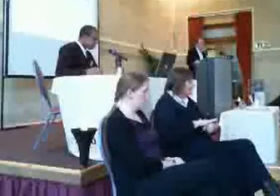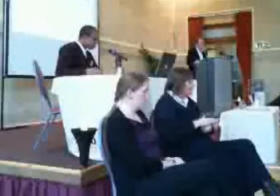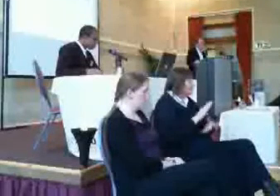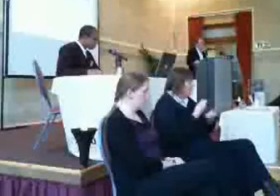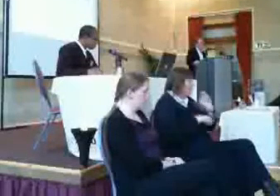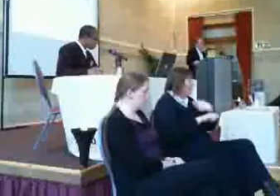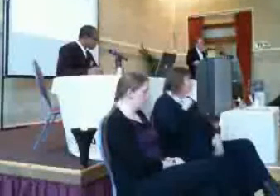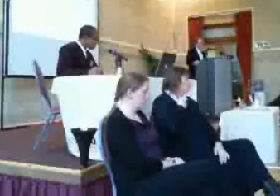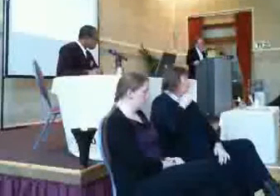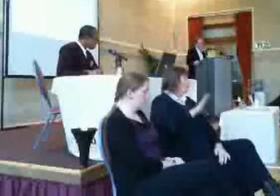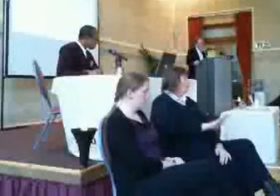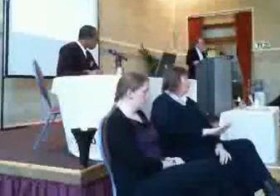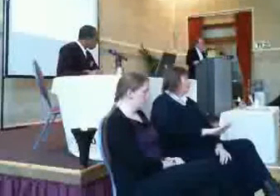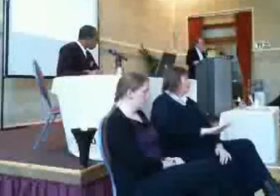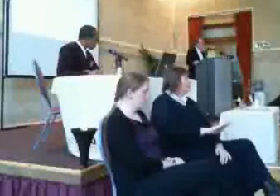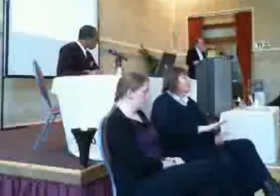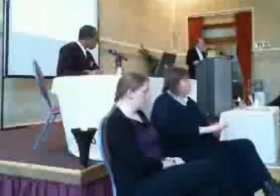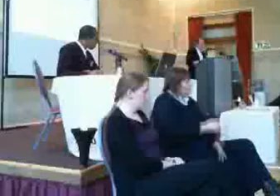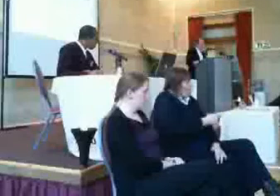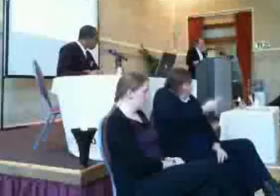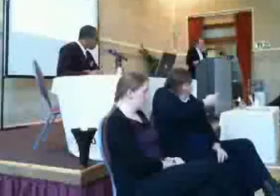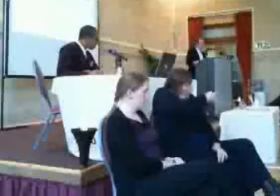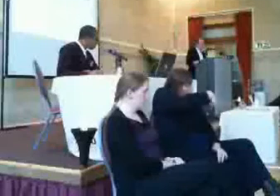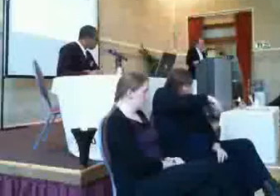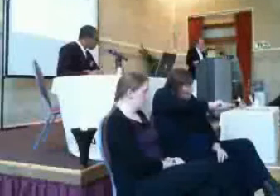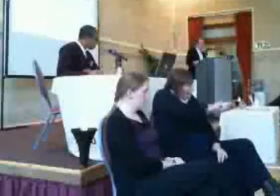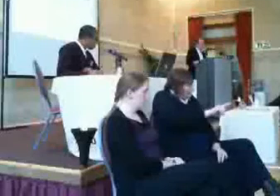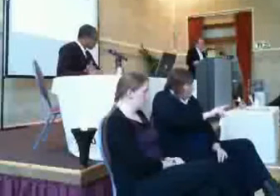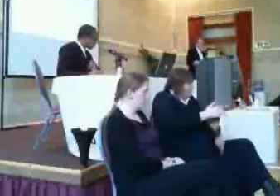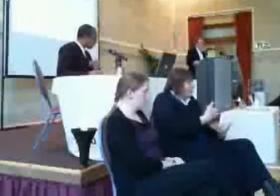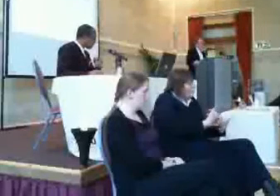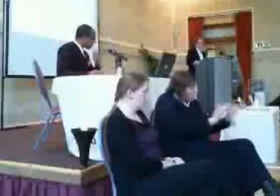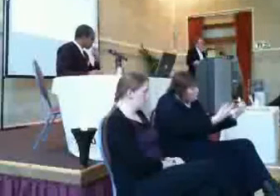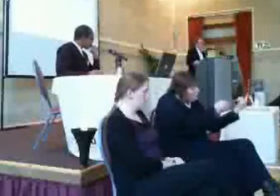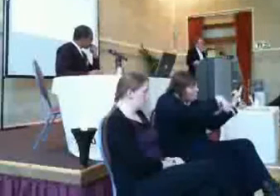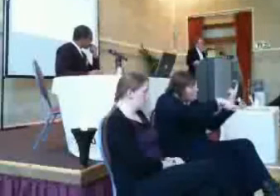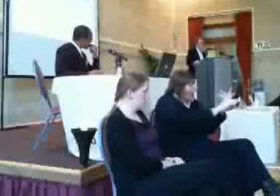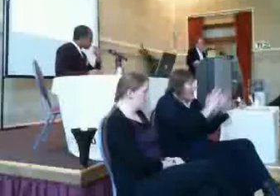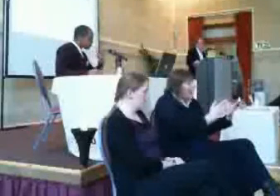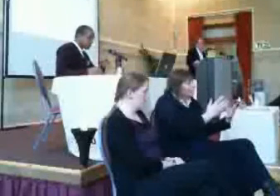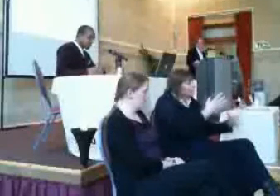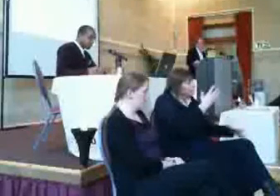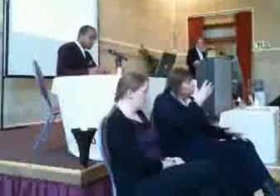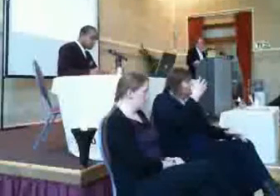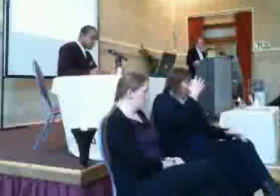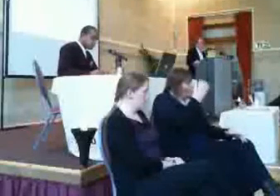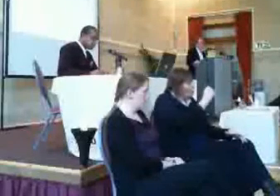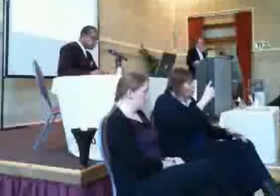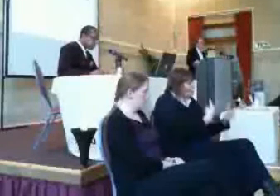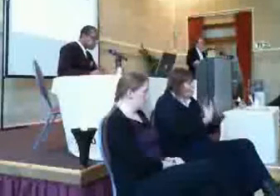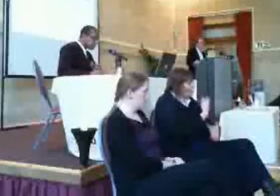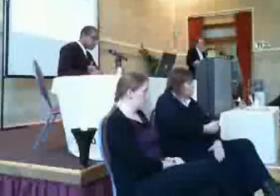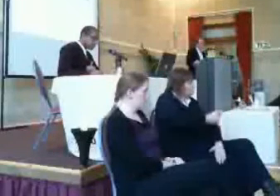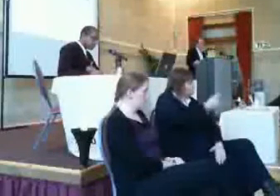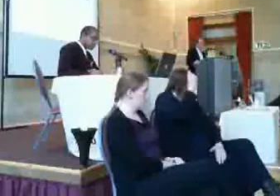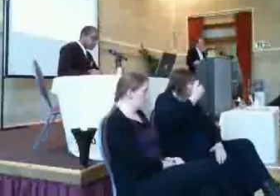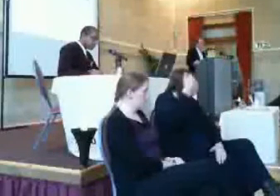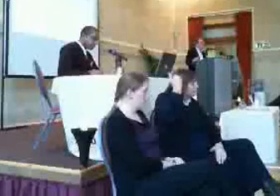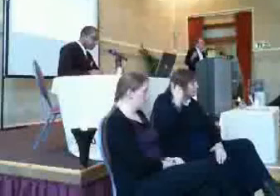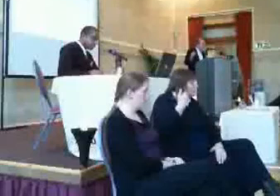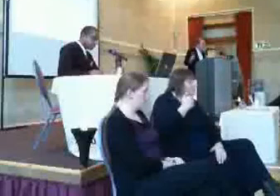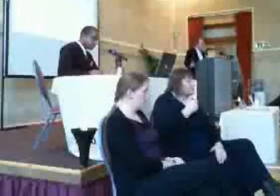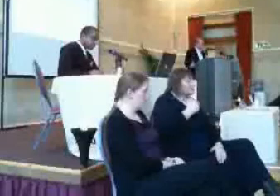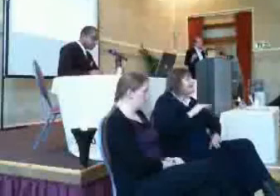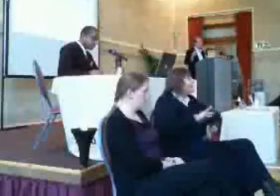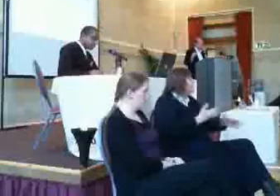and how we must always learn from history. And if we don't learn from